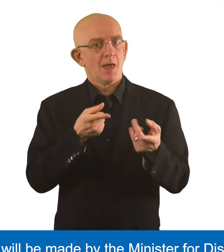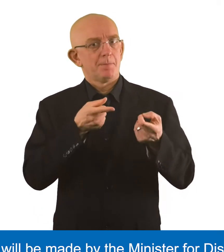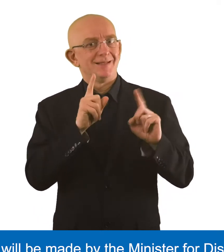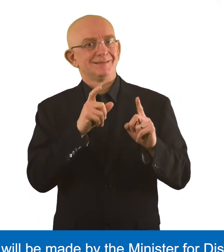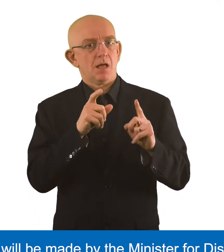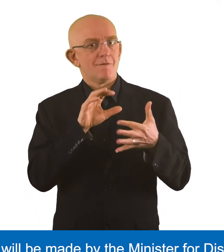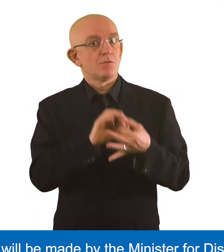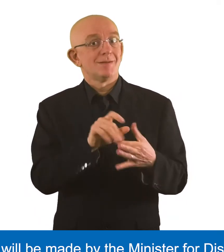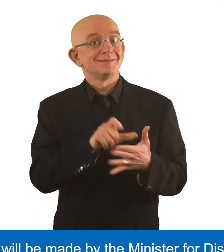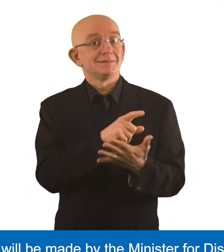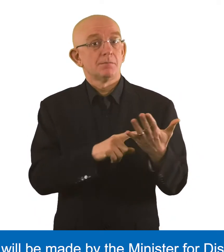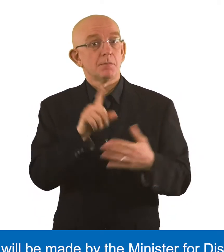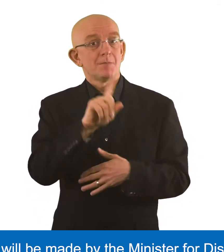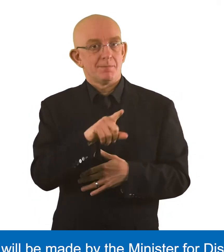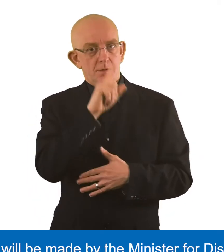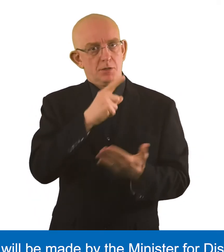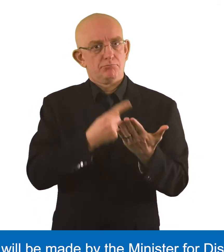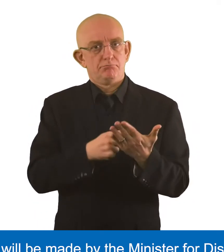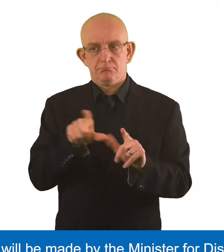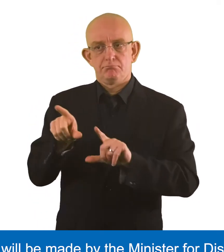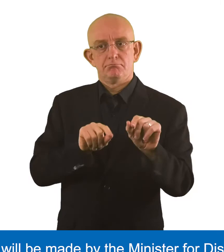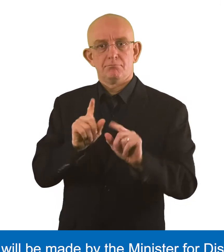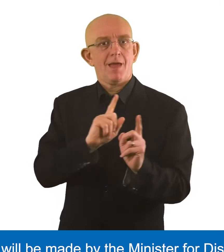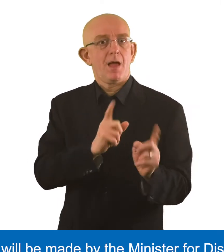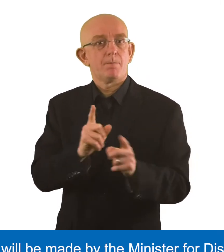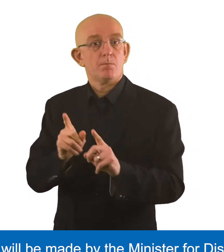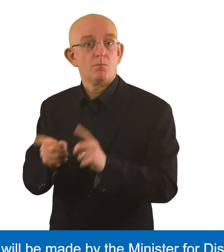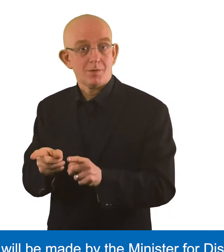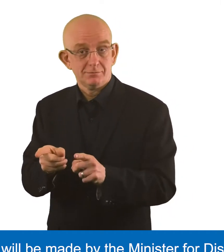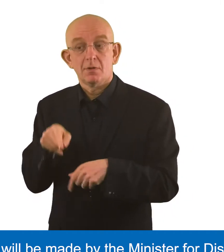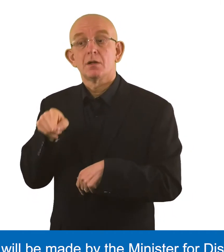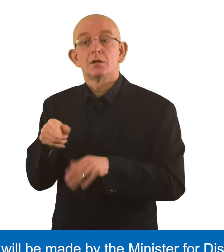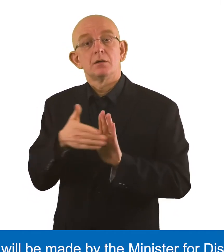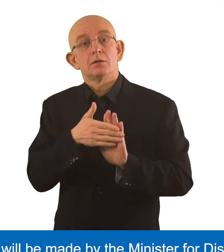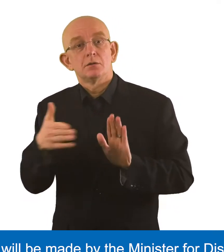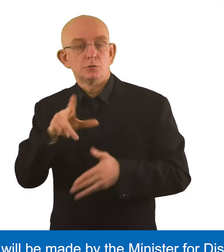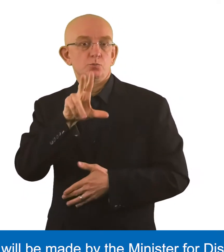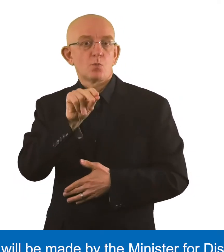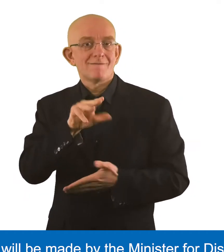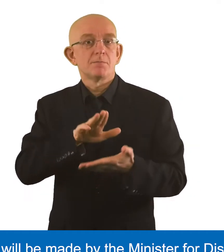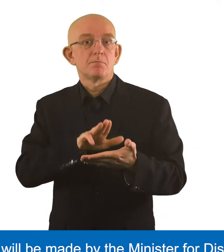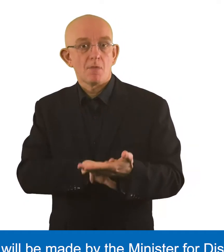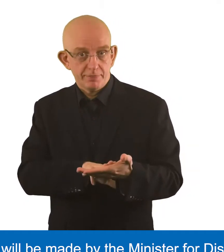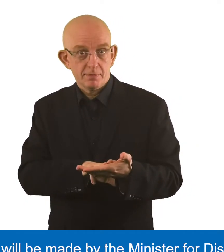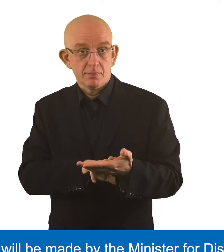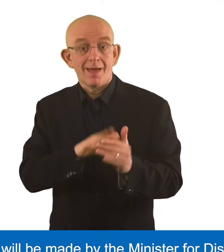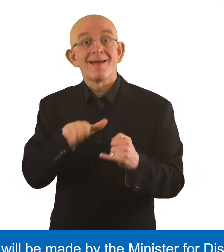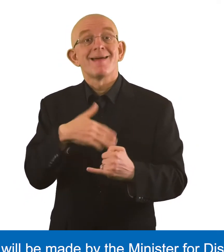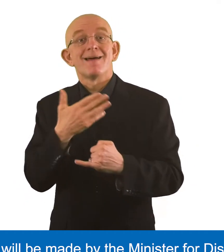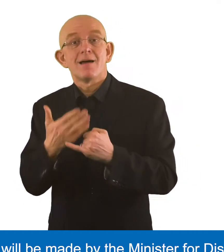The appointments will be made by the Minister for Disabled People for a 12-month period with a review of the network at the end of